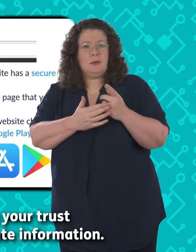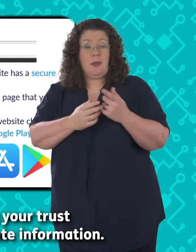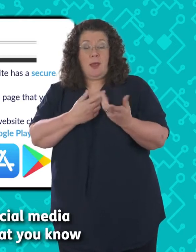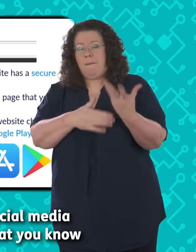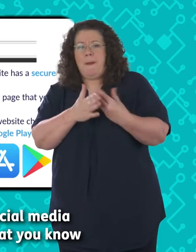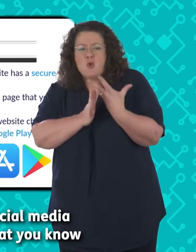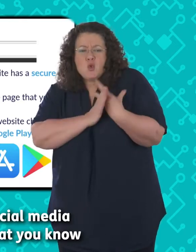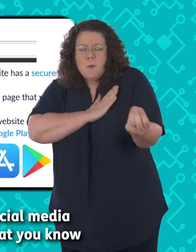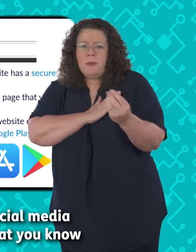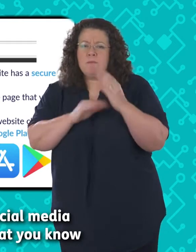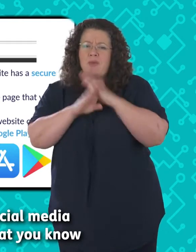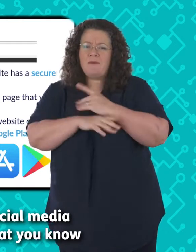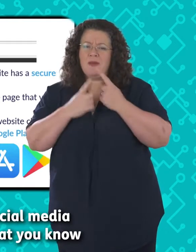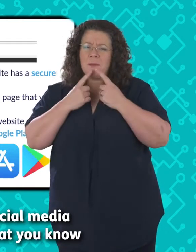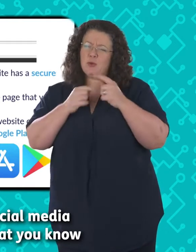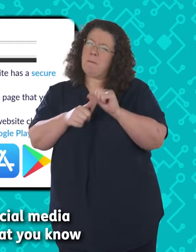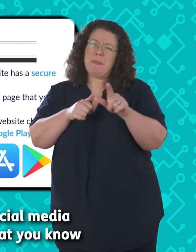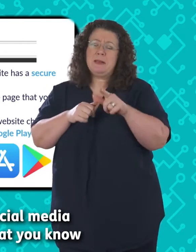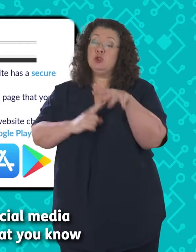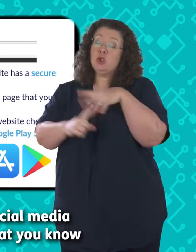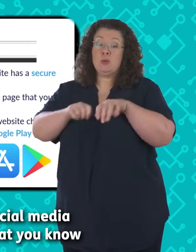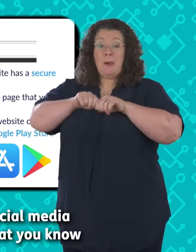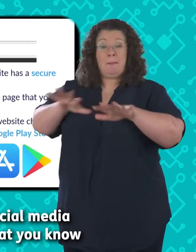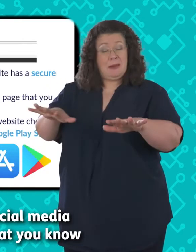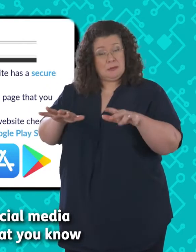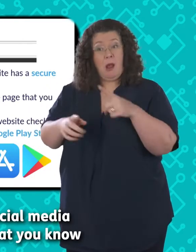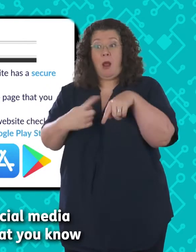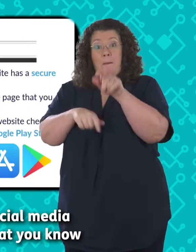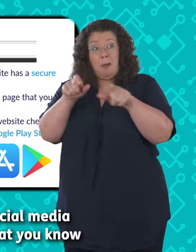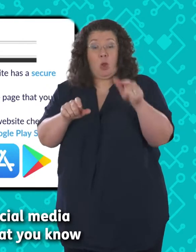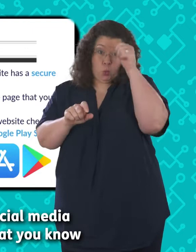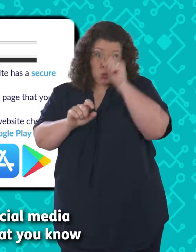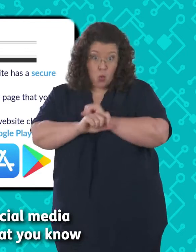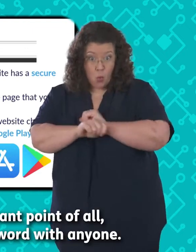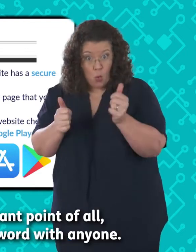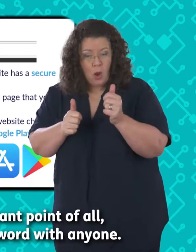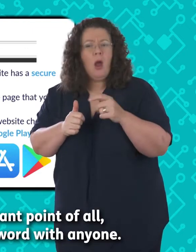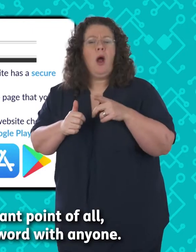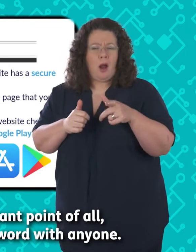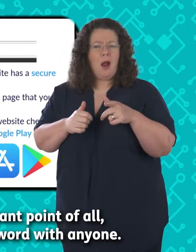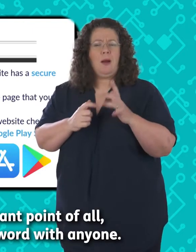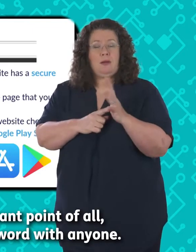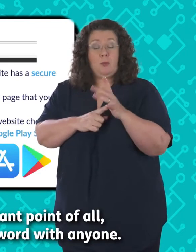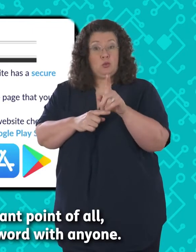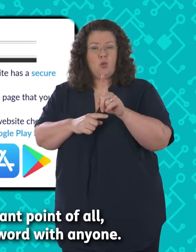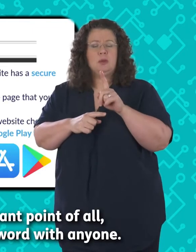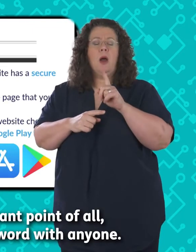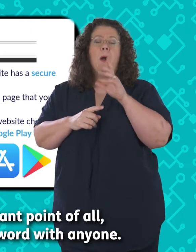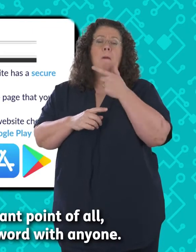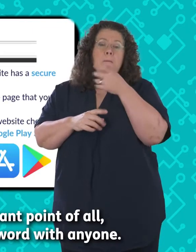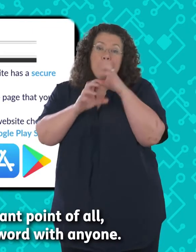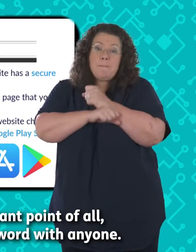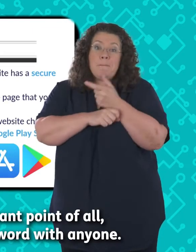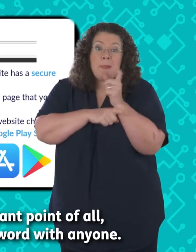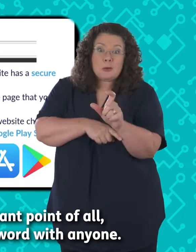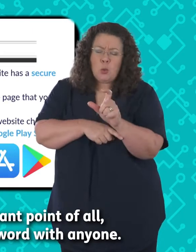information. So keep your social media to just people that you know. And the most important point of all, never share your